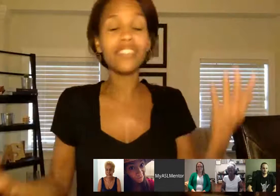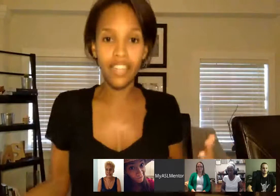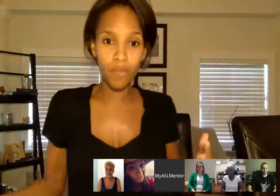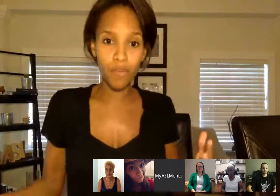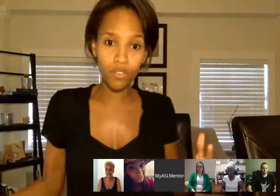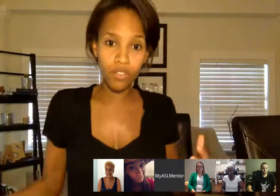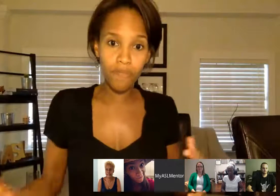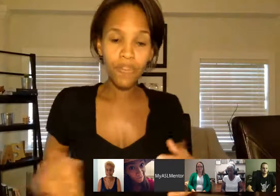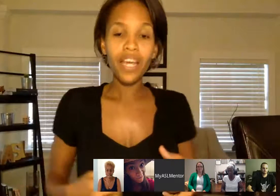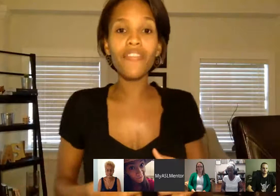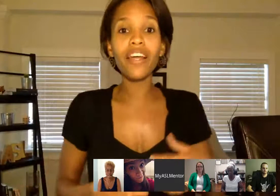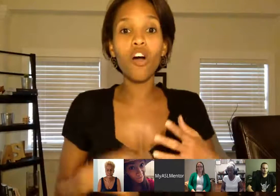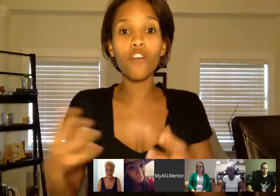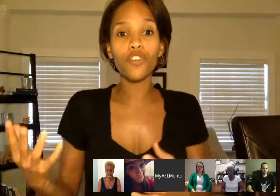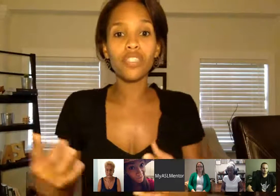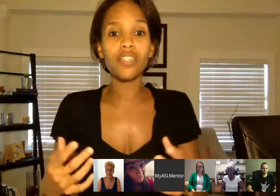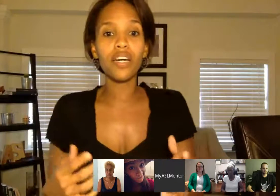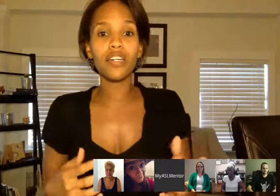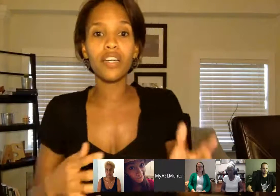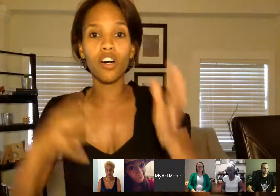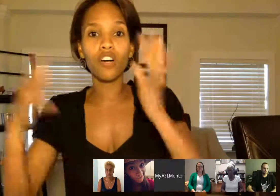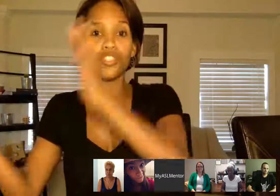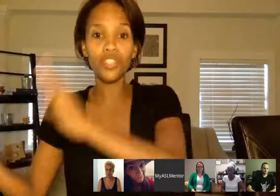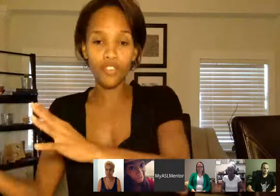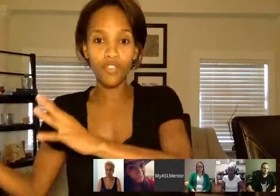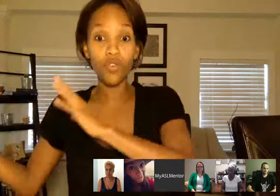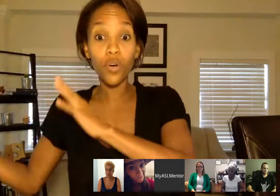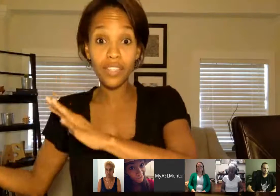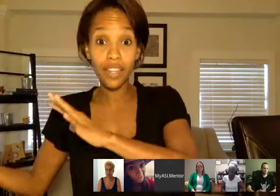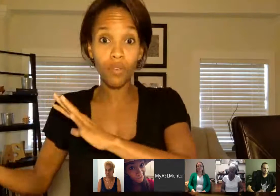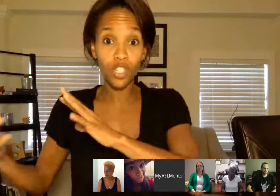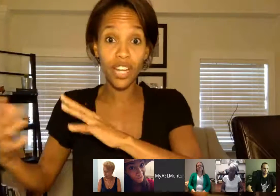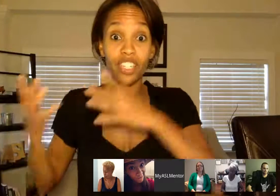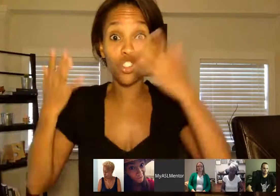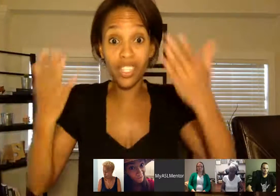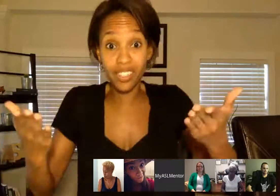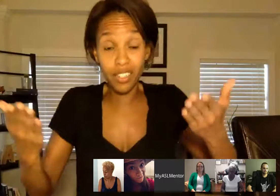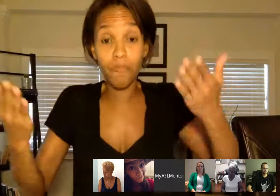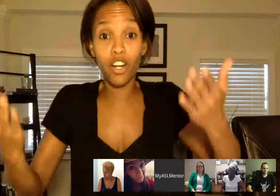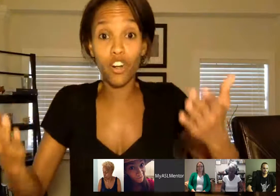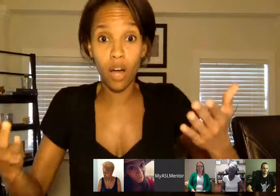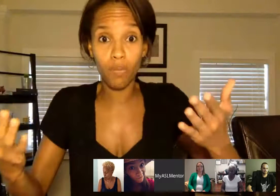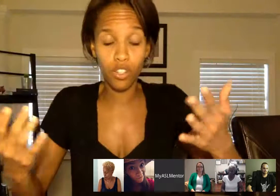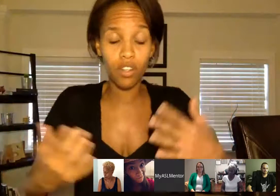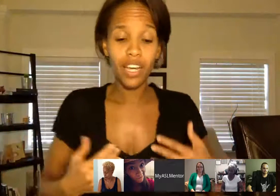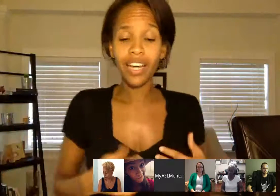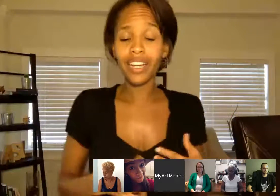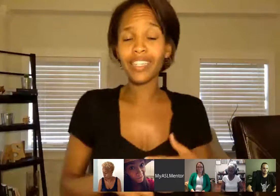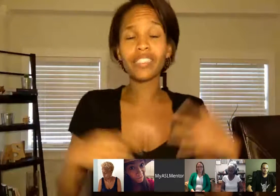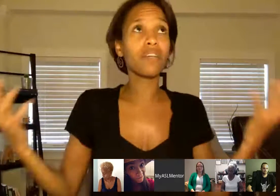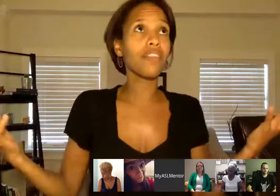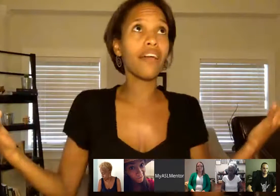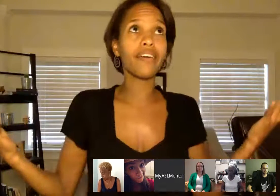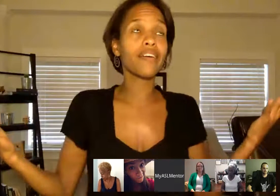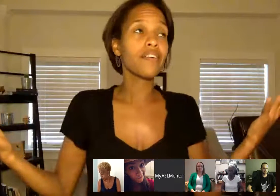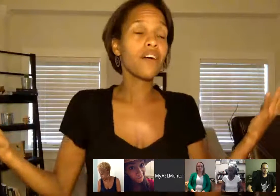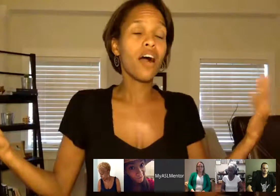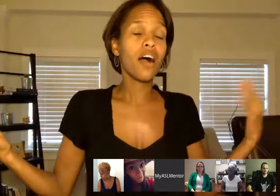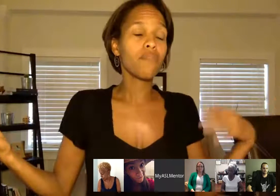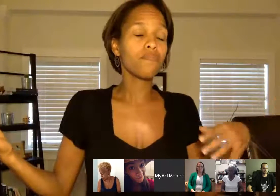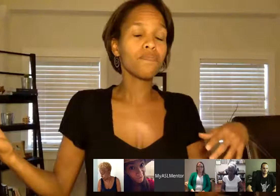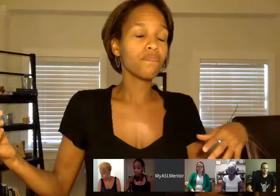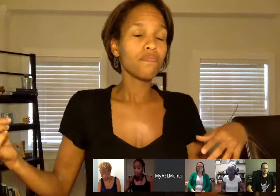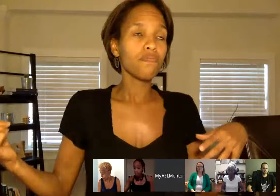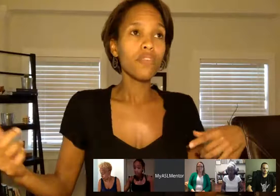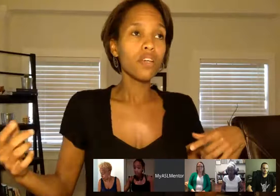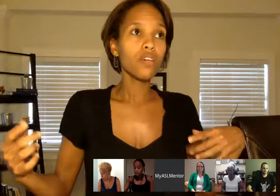I'm not disabled. And then I offered an alternative voicing, which I suggested is a better option. And I said something like,